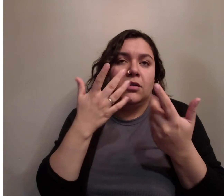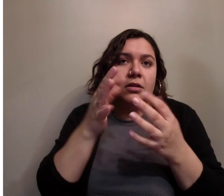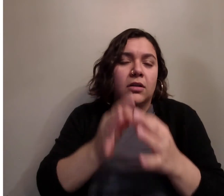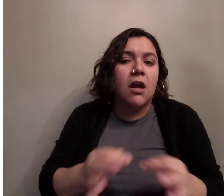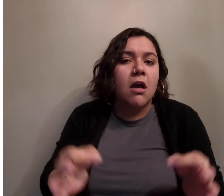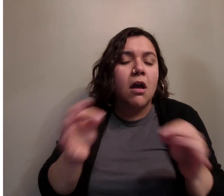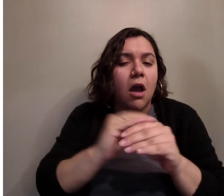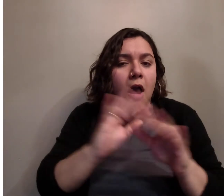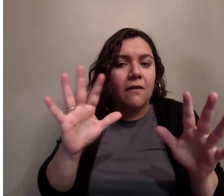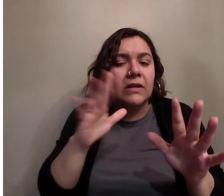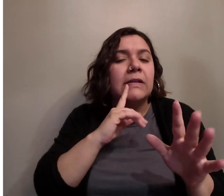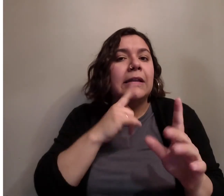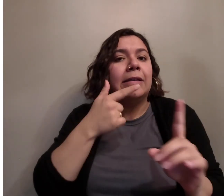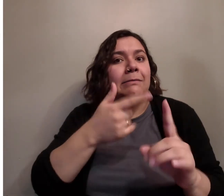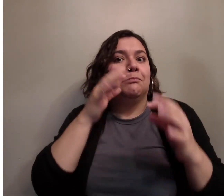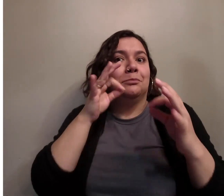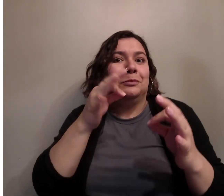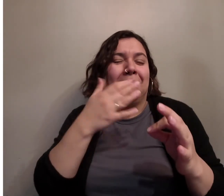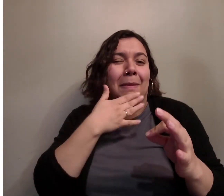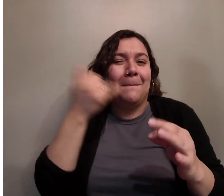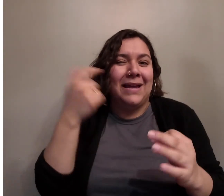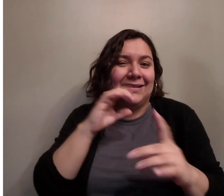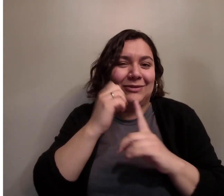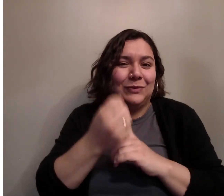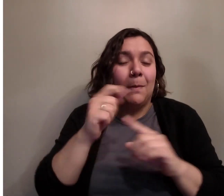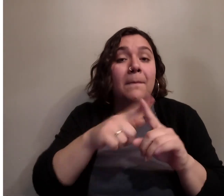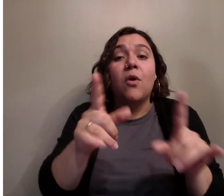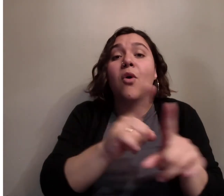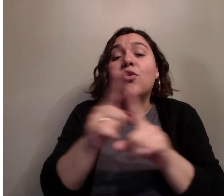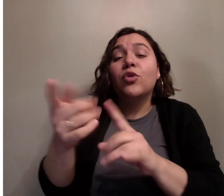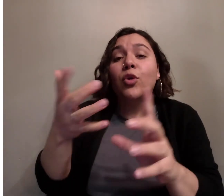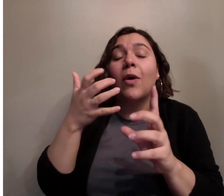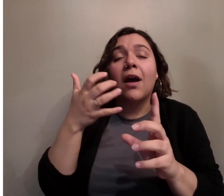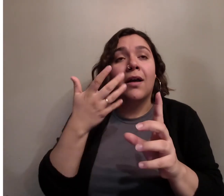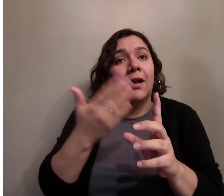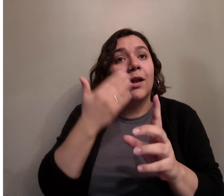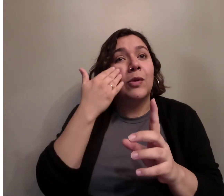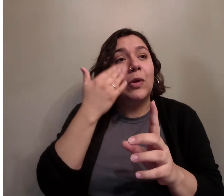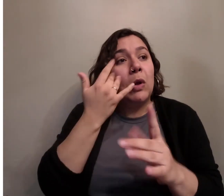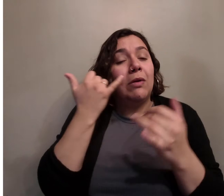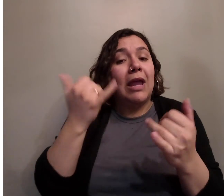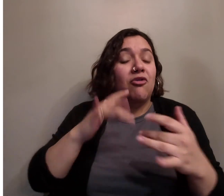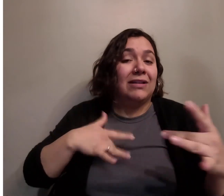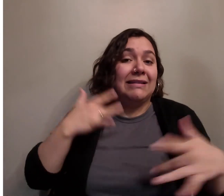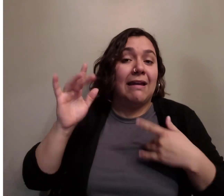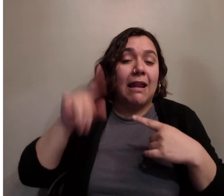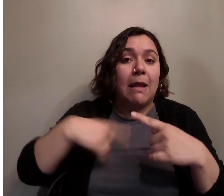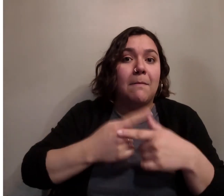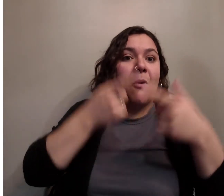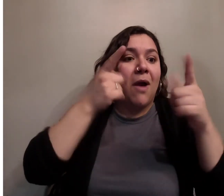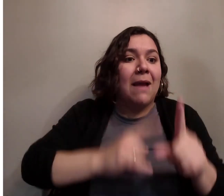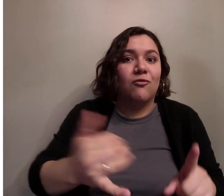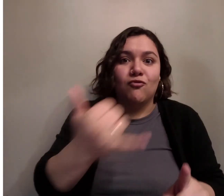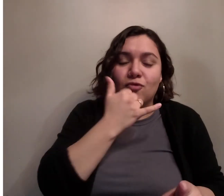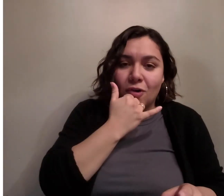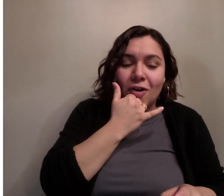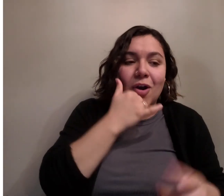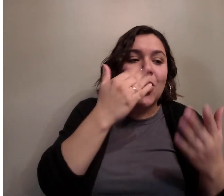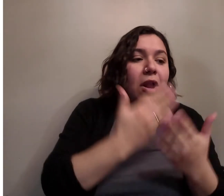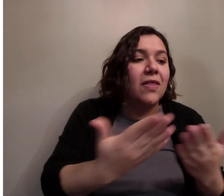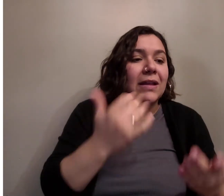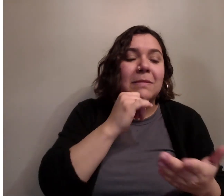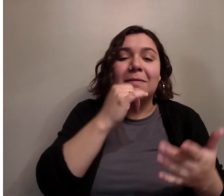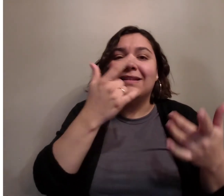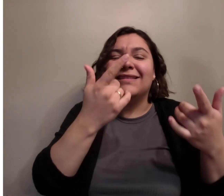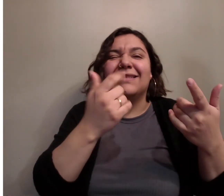others. Right. Laughter obviously is the ideal, but also you're just as thrilled now by the stuff that goes